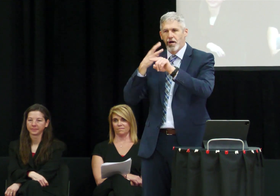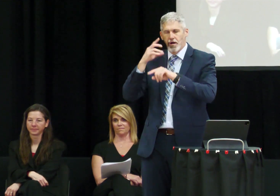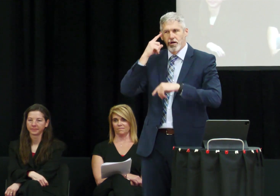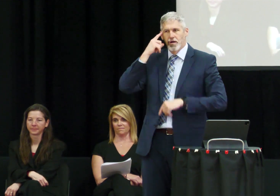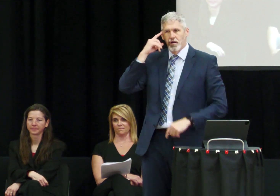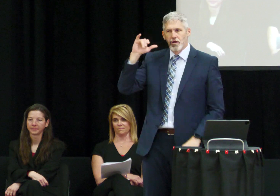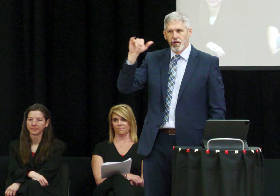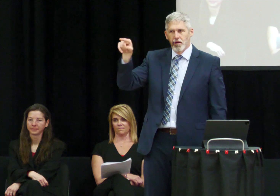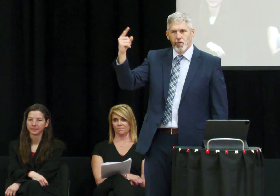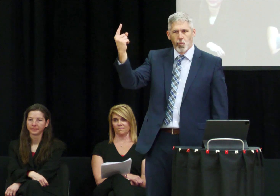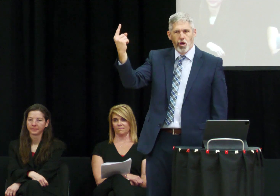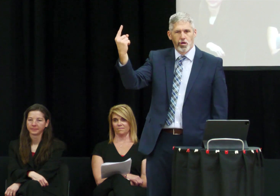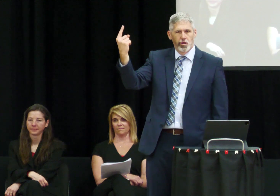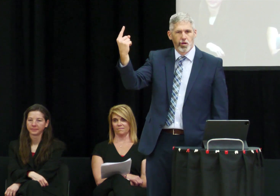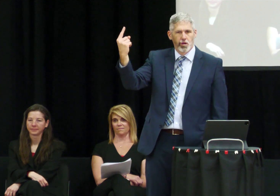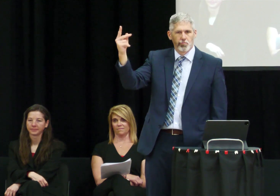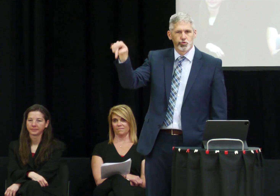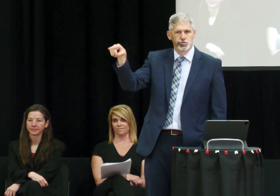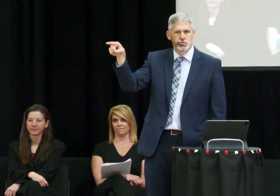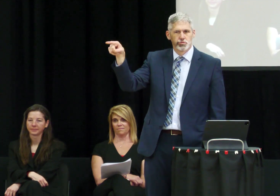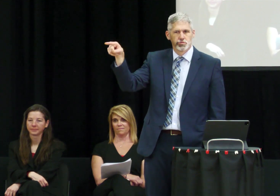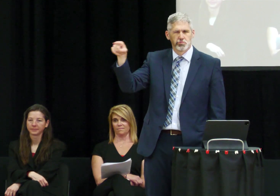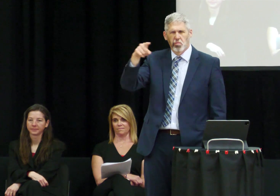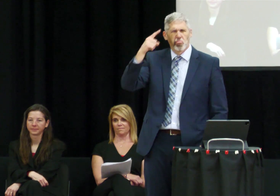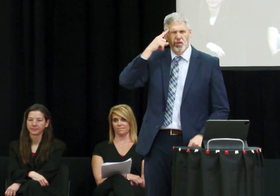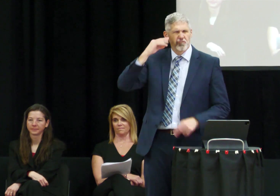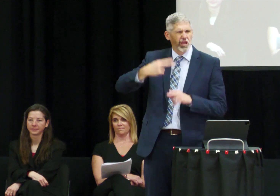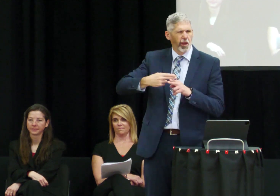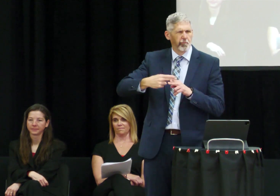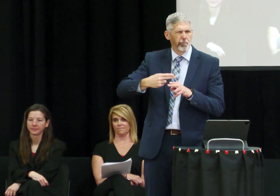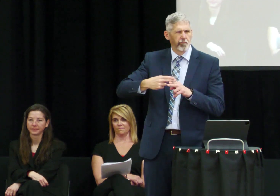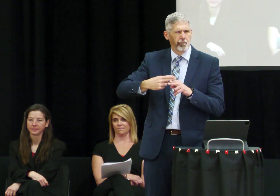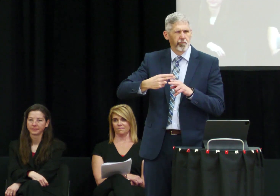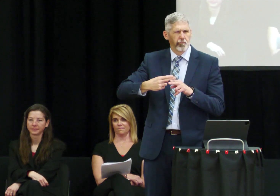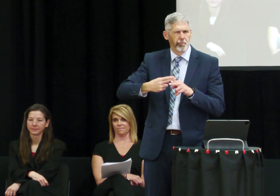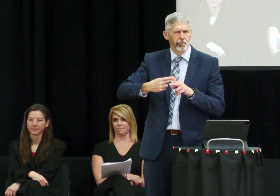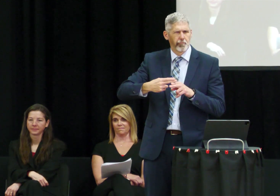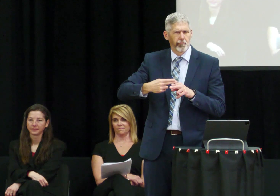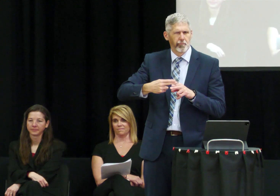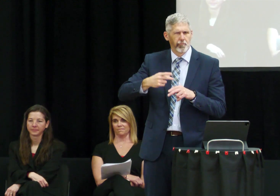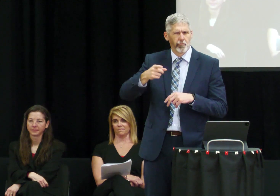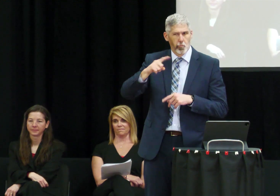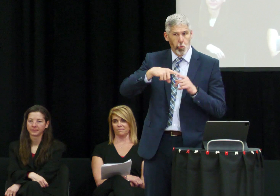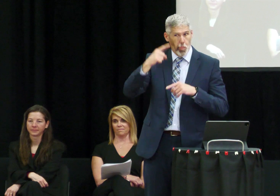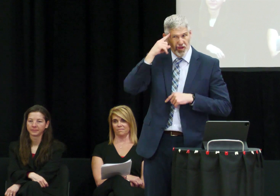each and every one of those people is just one person.